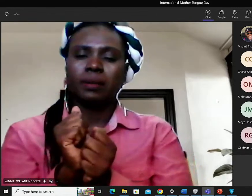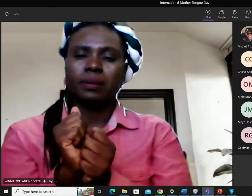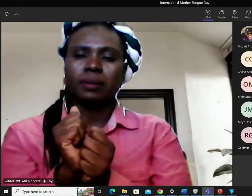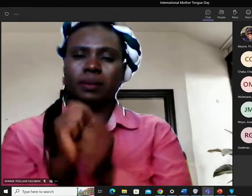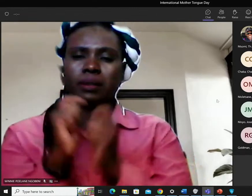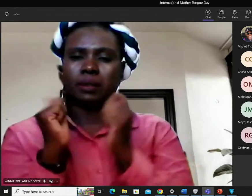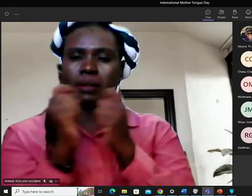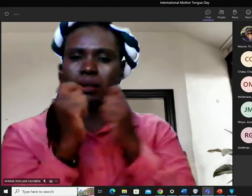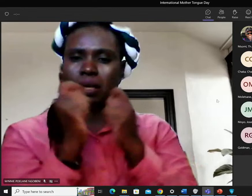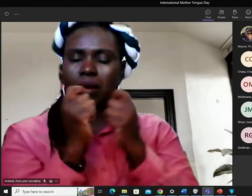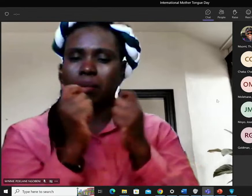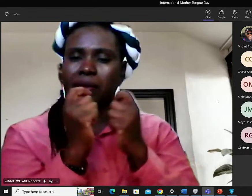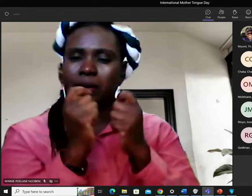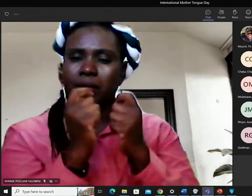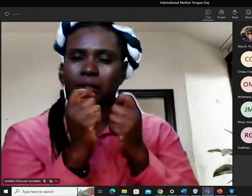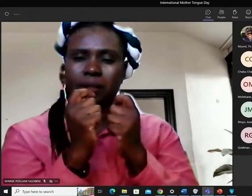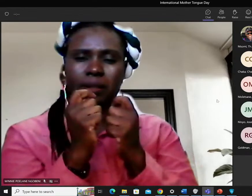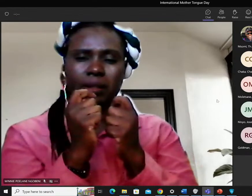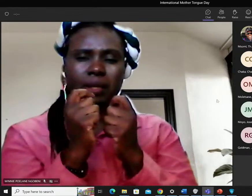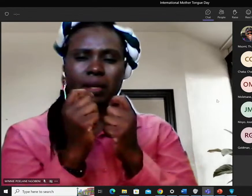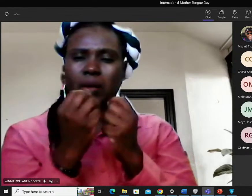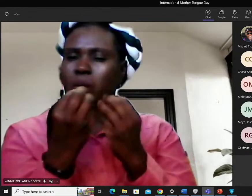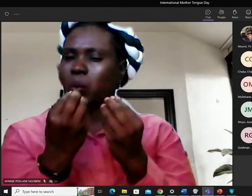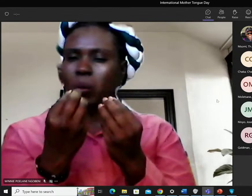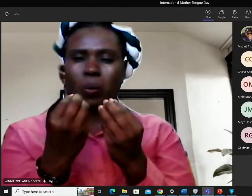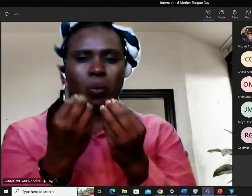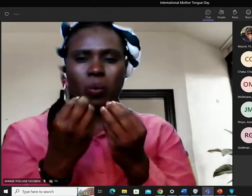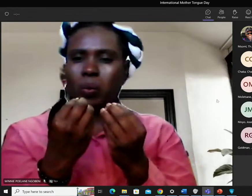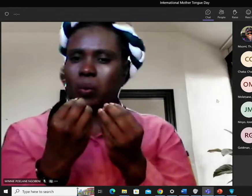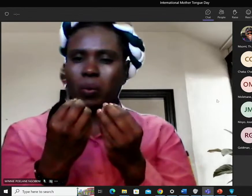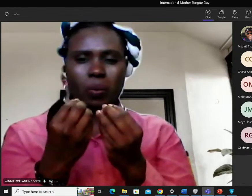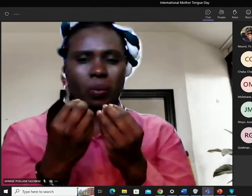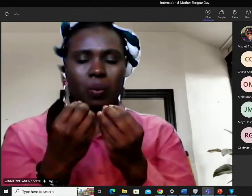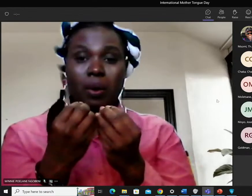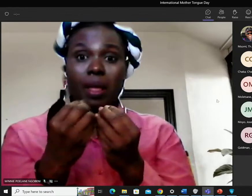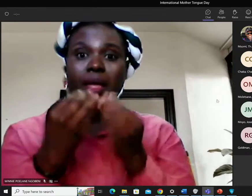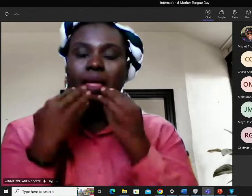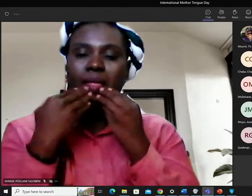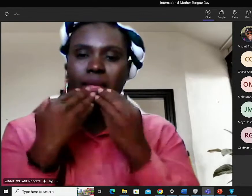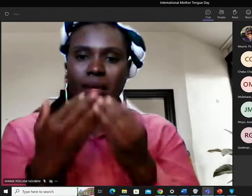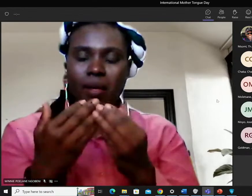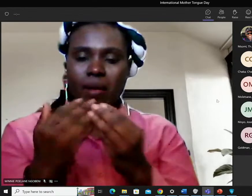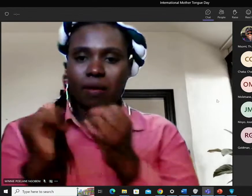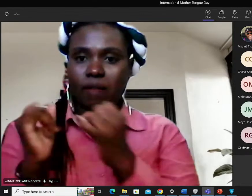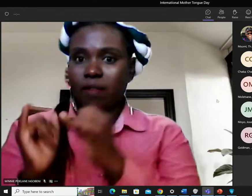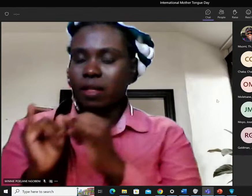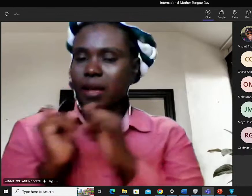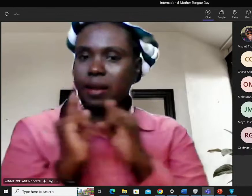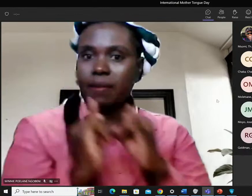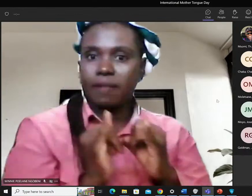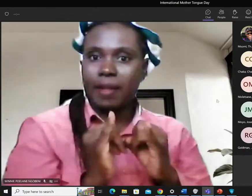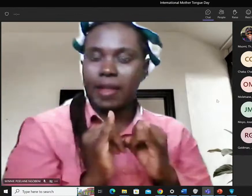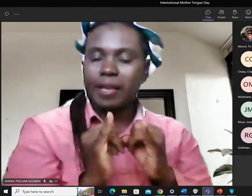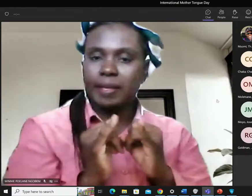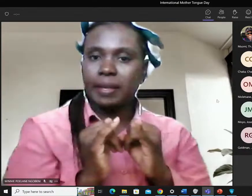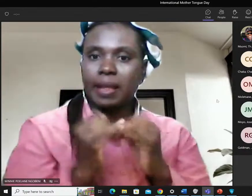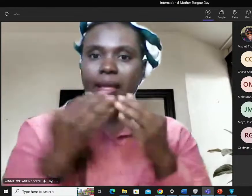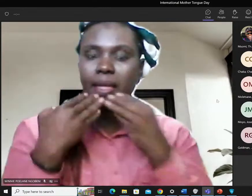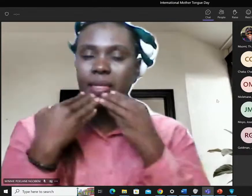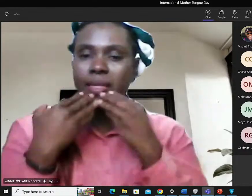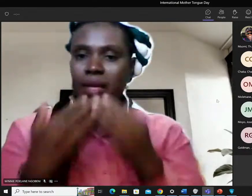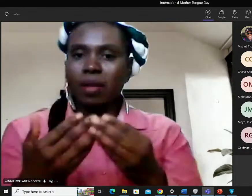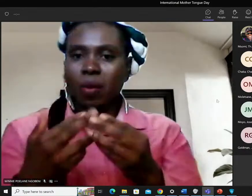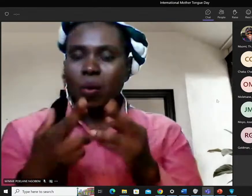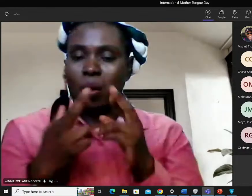don't take them lightly. So thank you very much for your invite. We hope that we will do